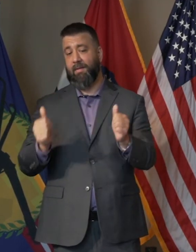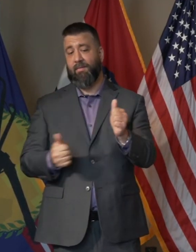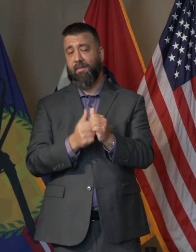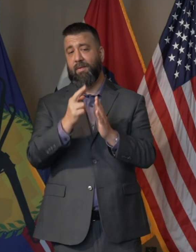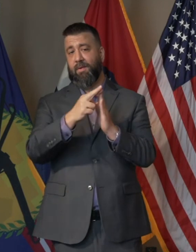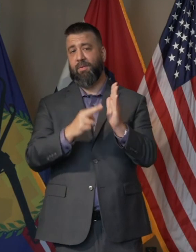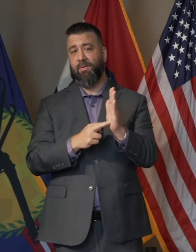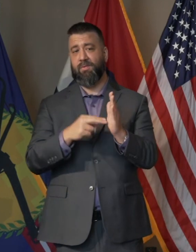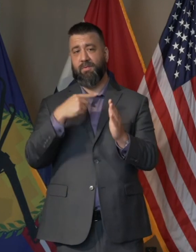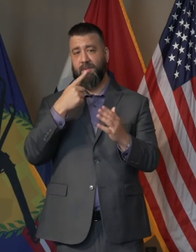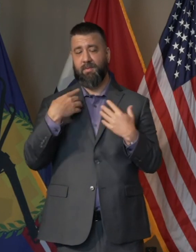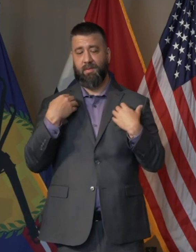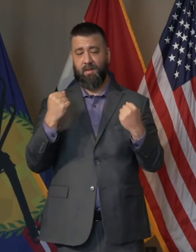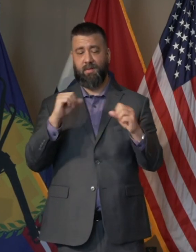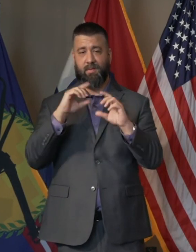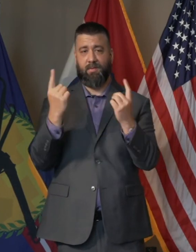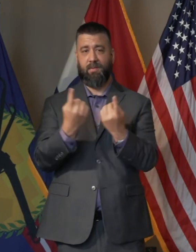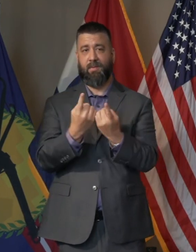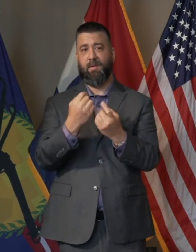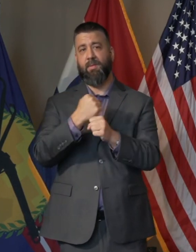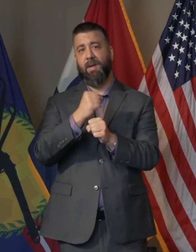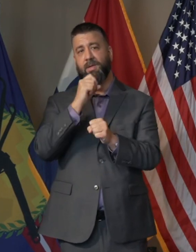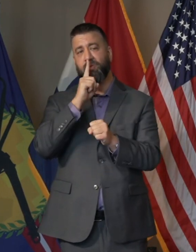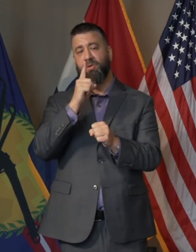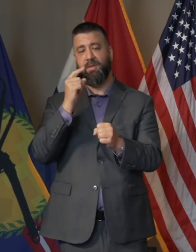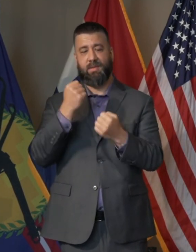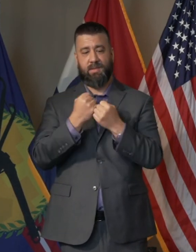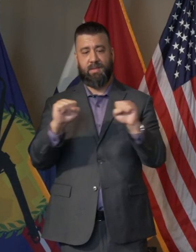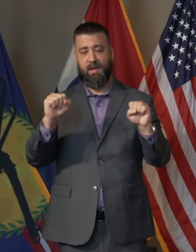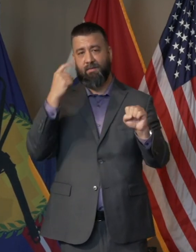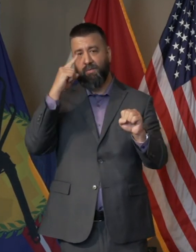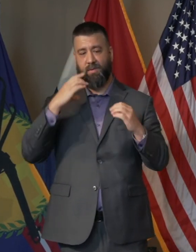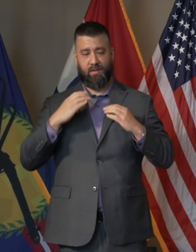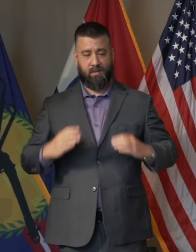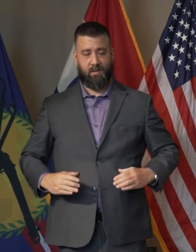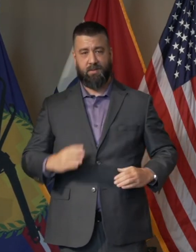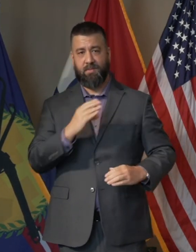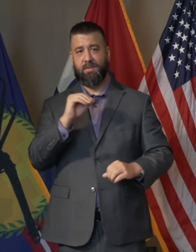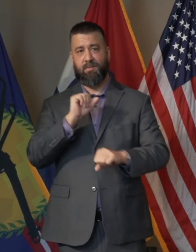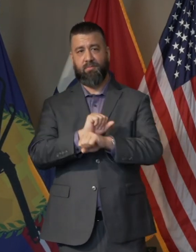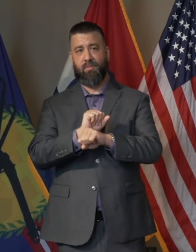that it is safe for their customers and for their employees.